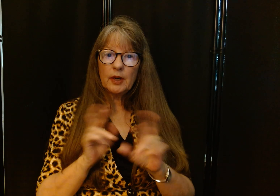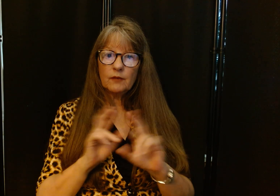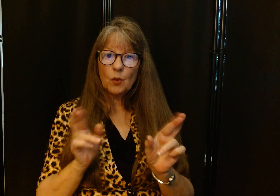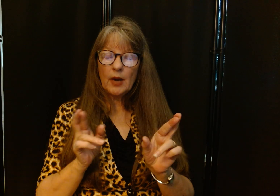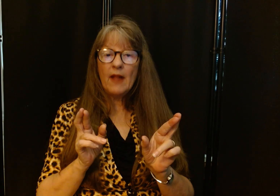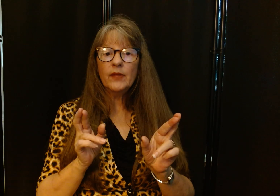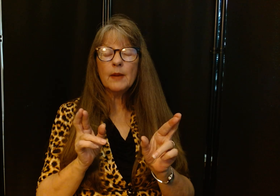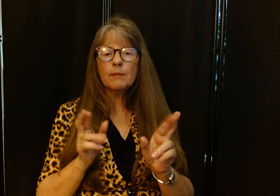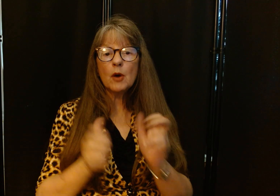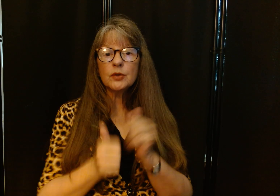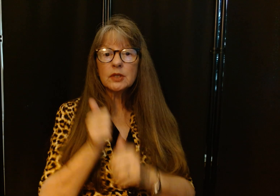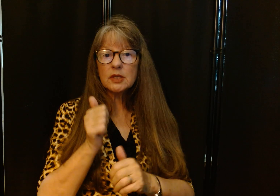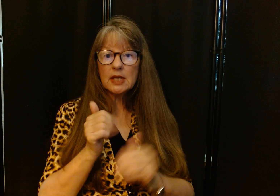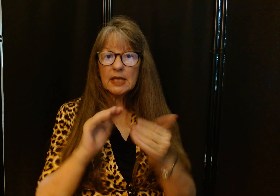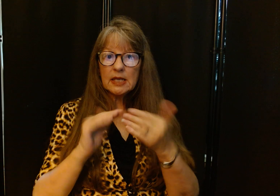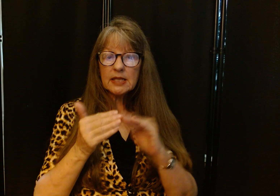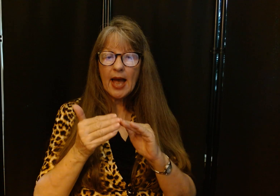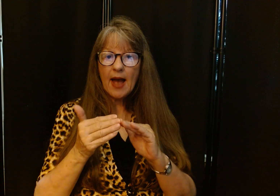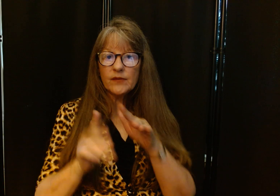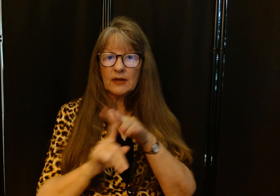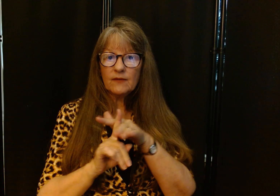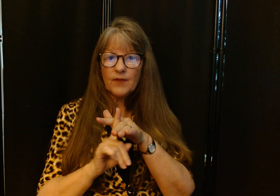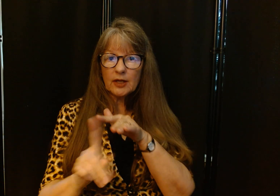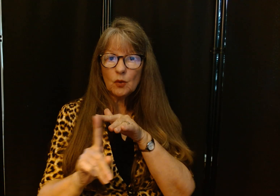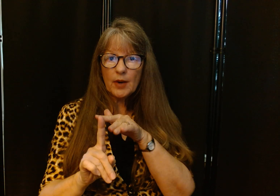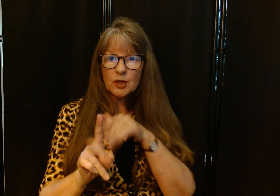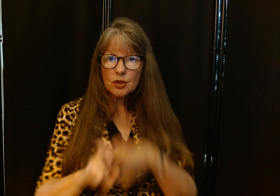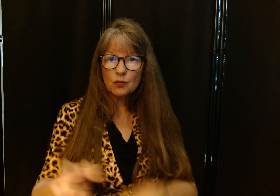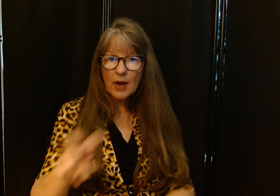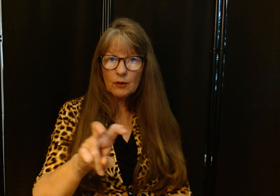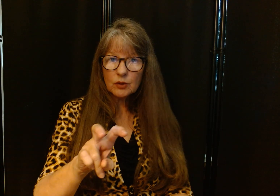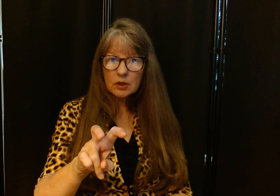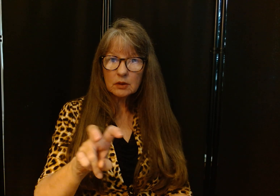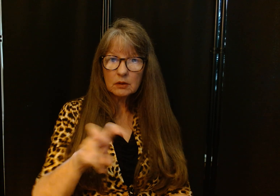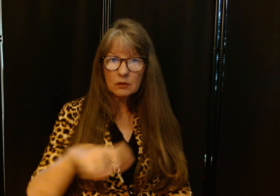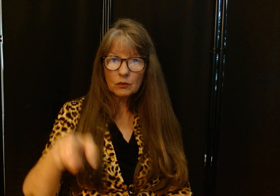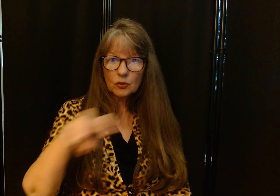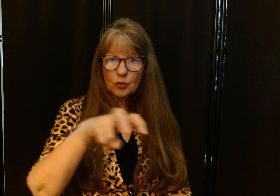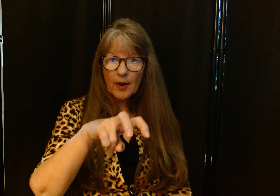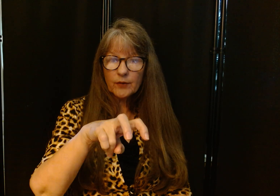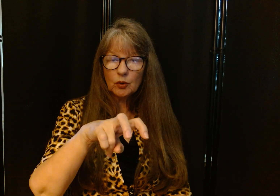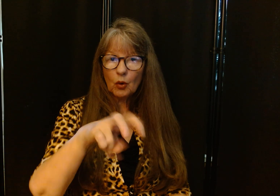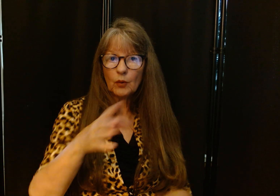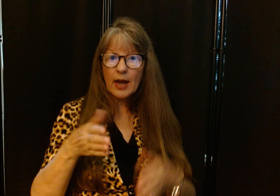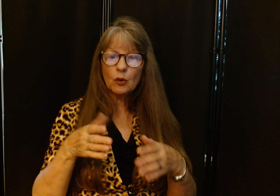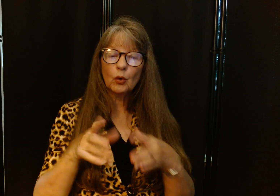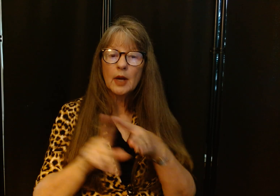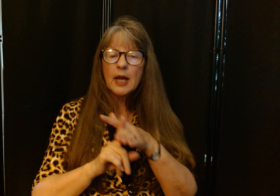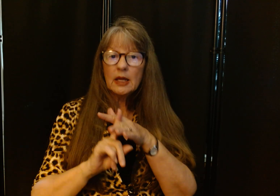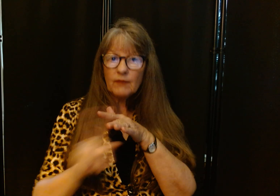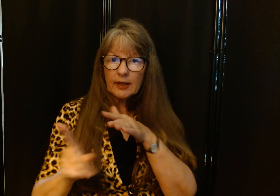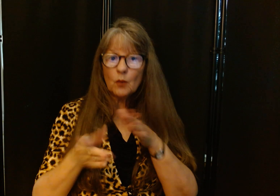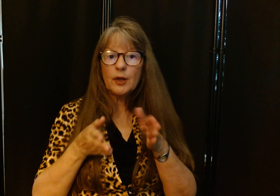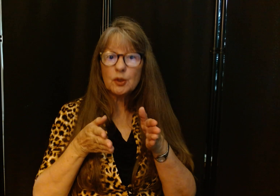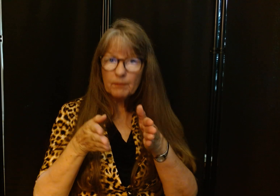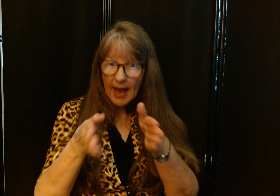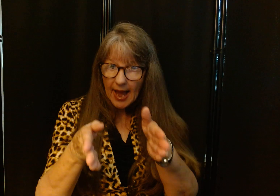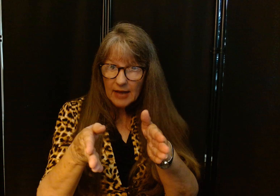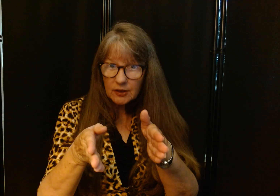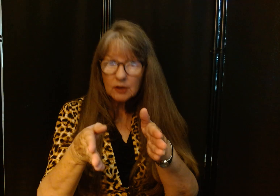for. And then most cities have an evacuation route, travel or route, or evacuation path. You could